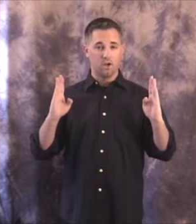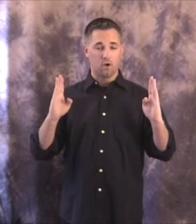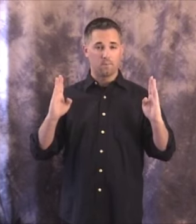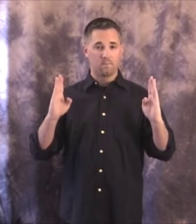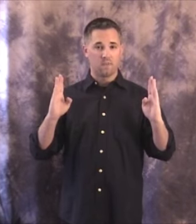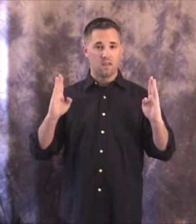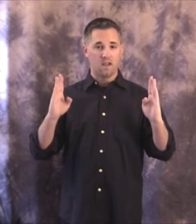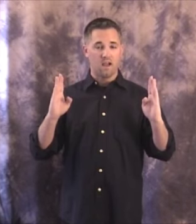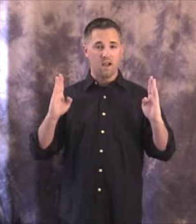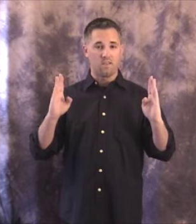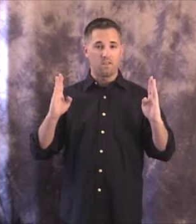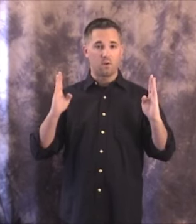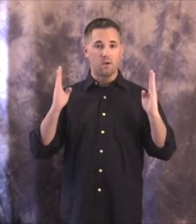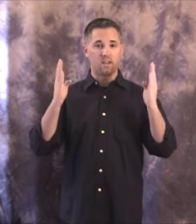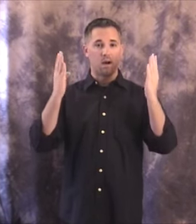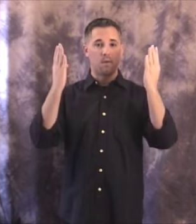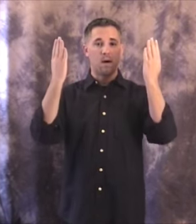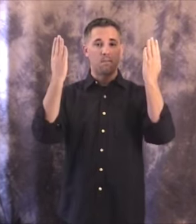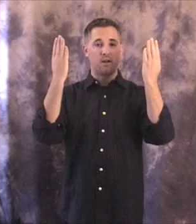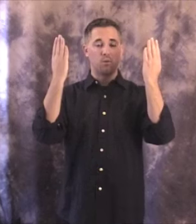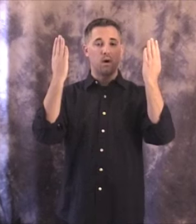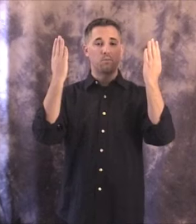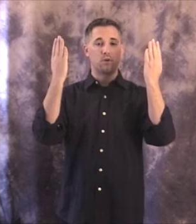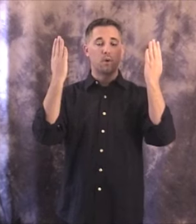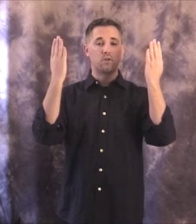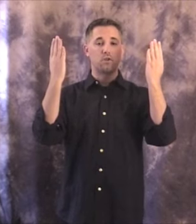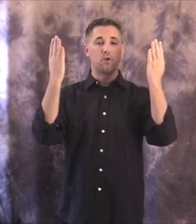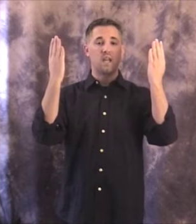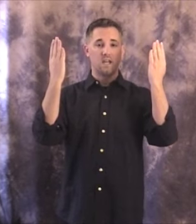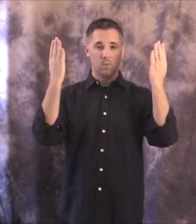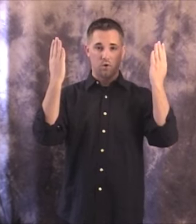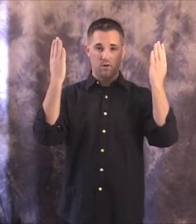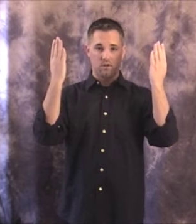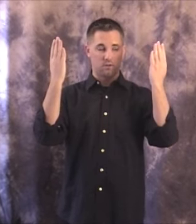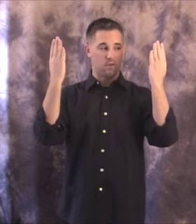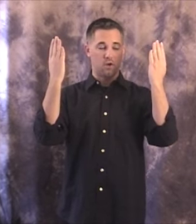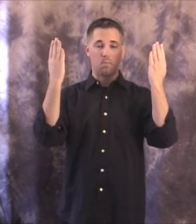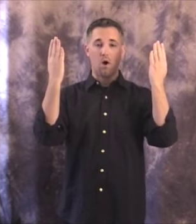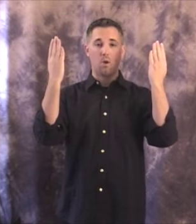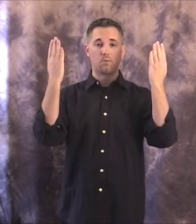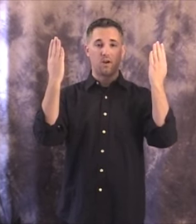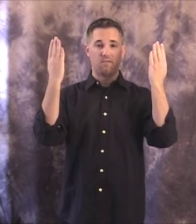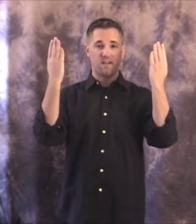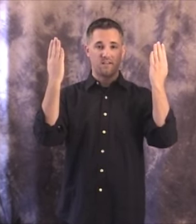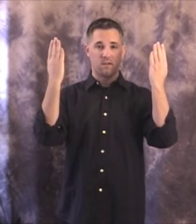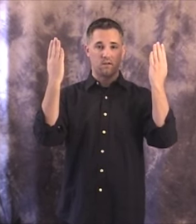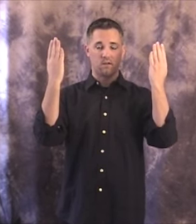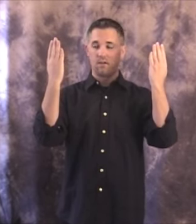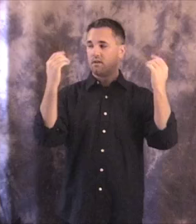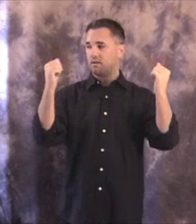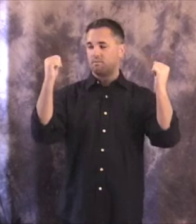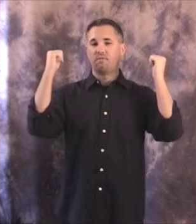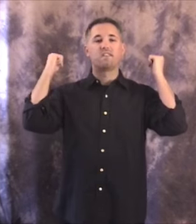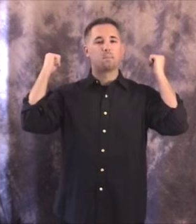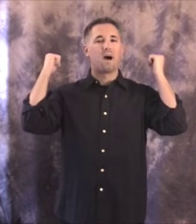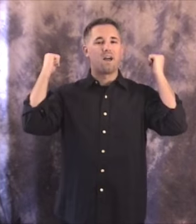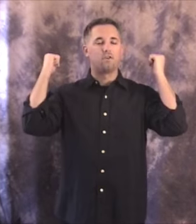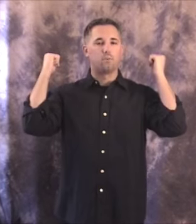here, and then they're going to come up and your palms are going to turn inward so that your palms are facing behind you, really,